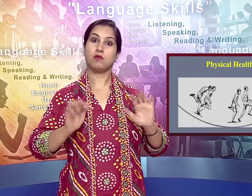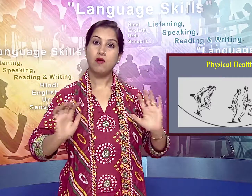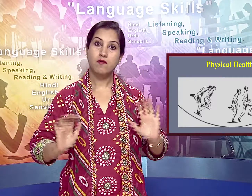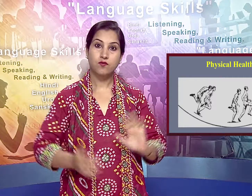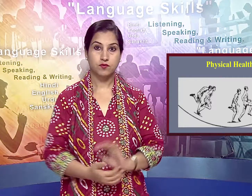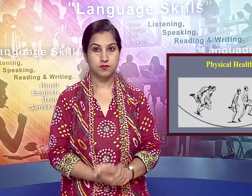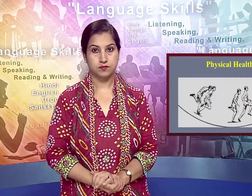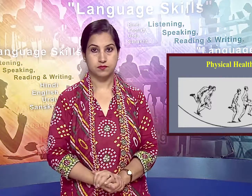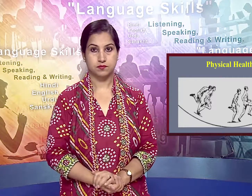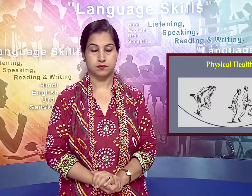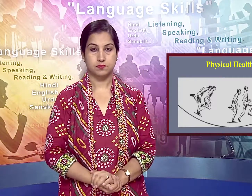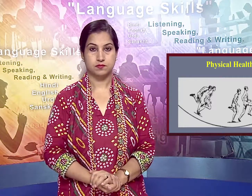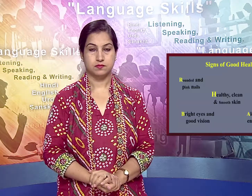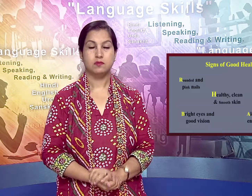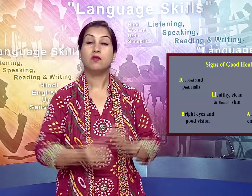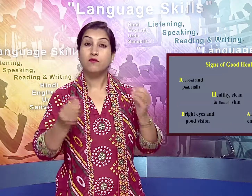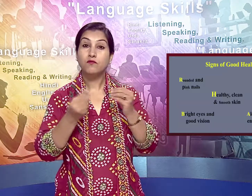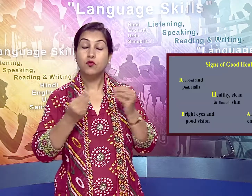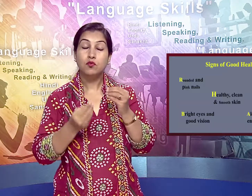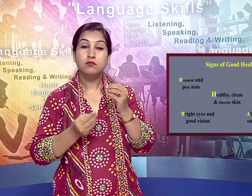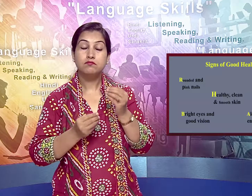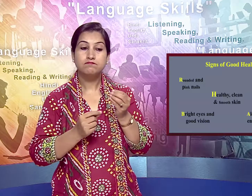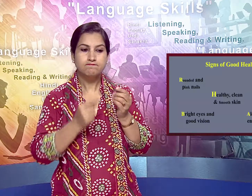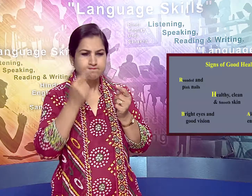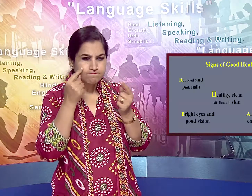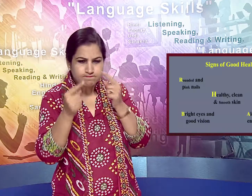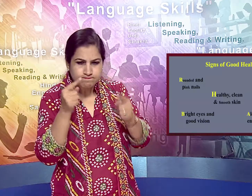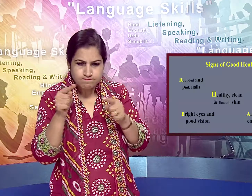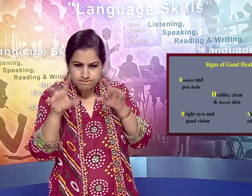good. There are some signs of good health,